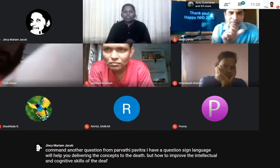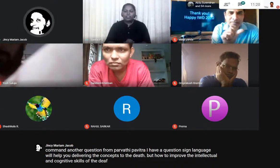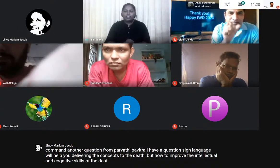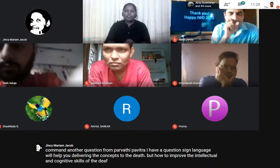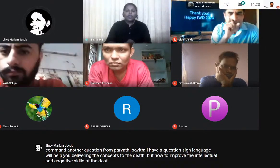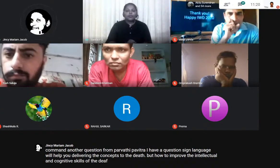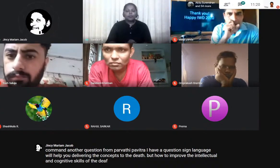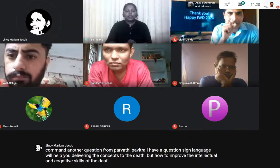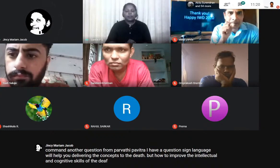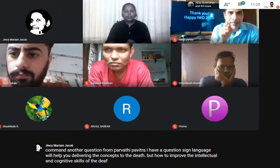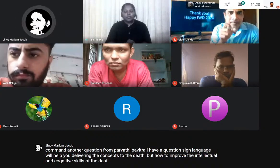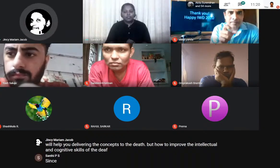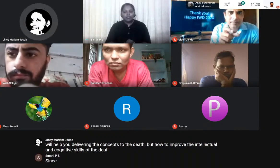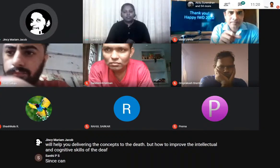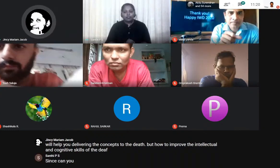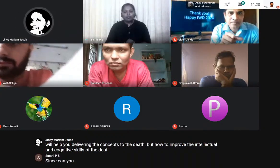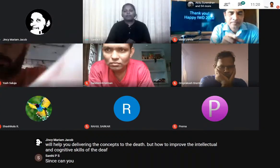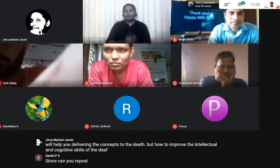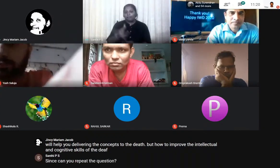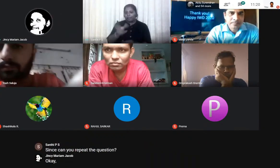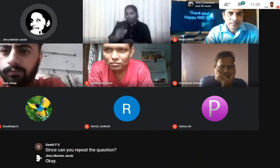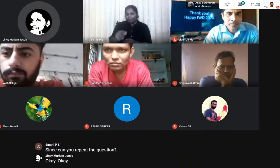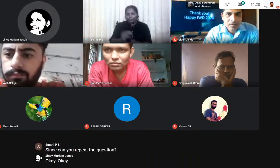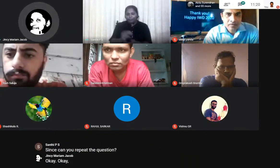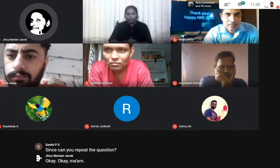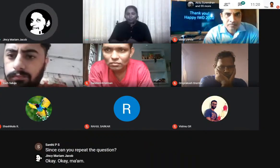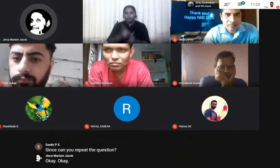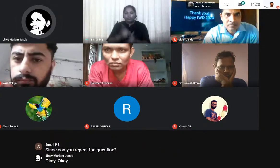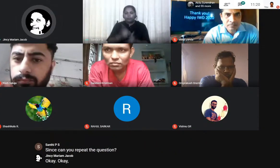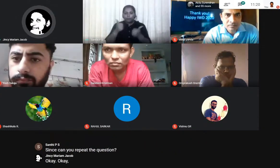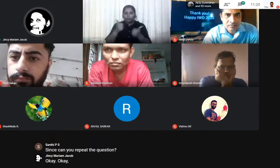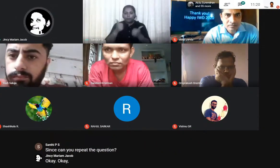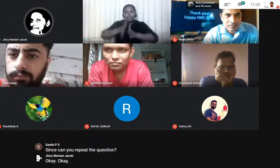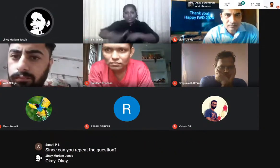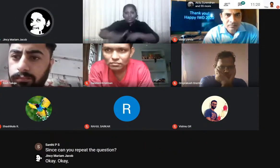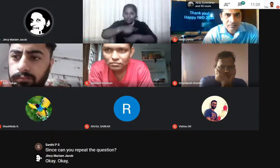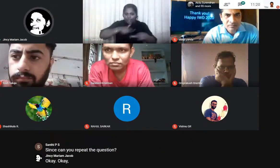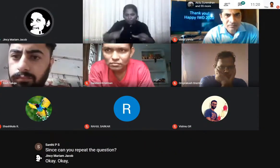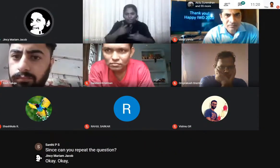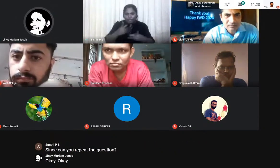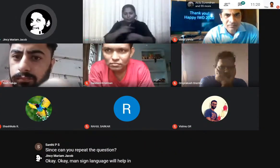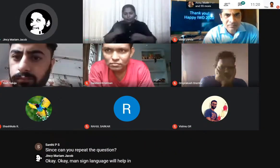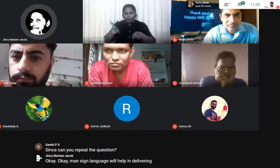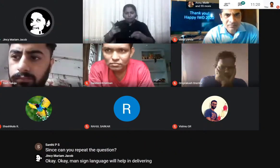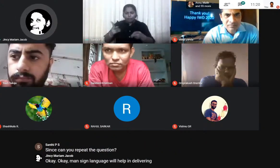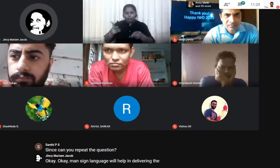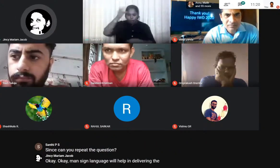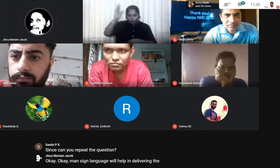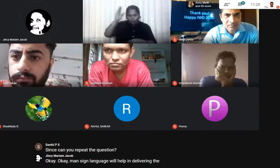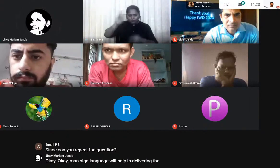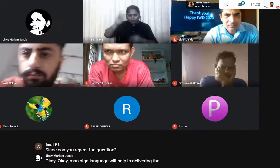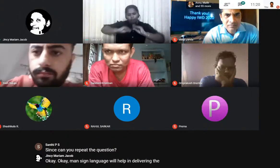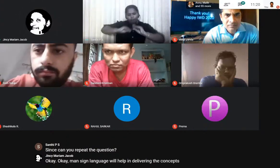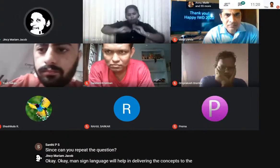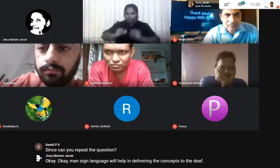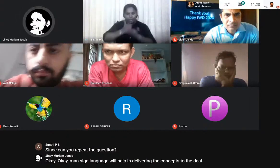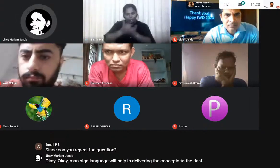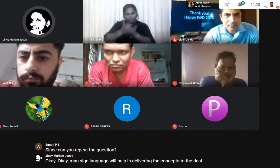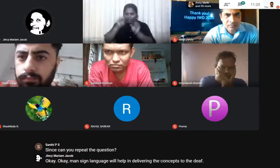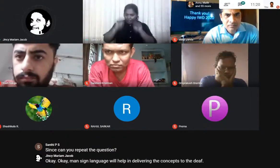Jinsi, can you repeat the question? Okay, ma'am. Sign language will help in delivering the concepts to the deaf. But